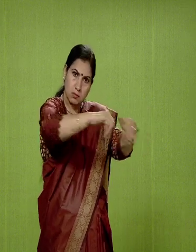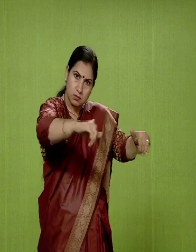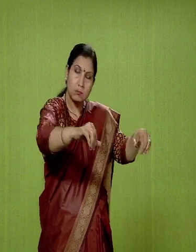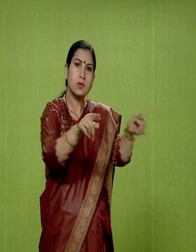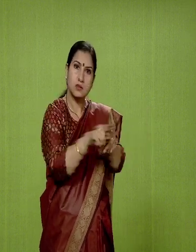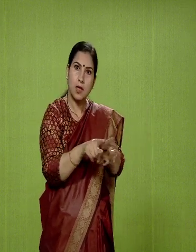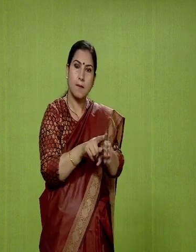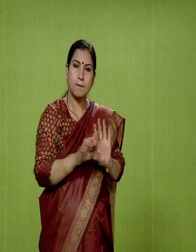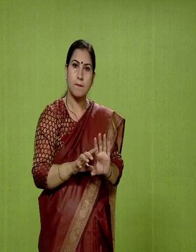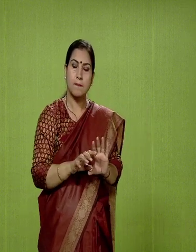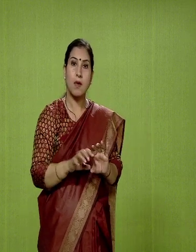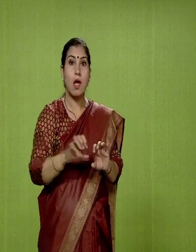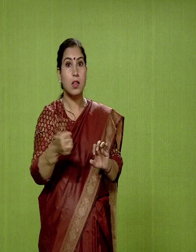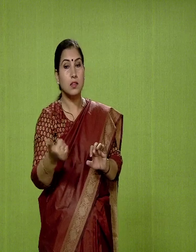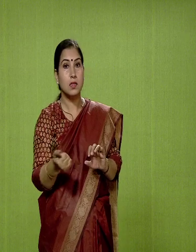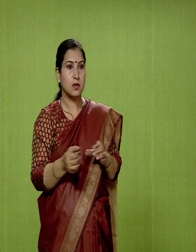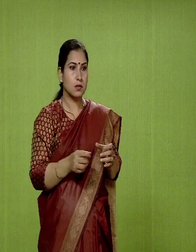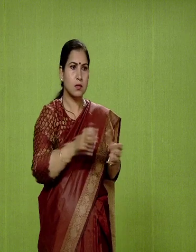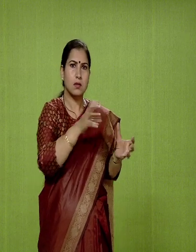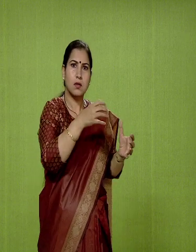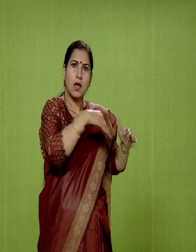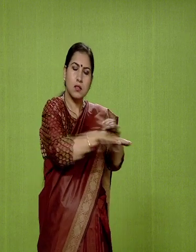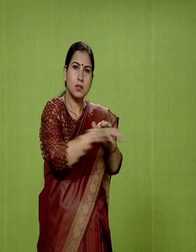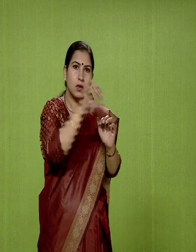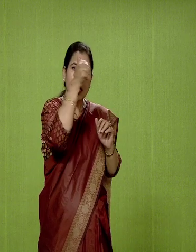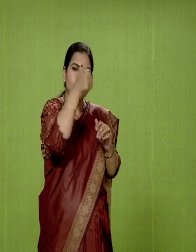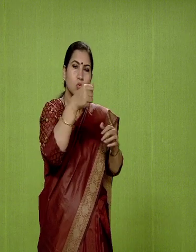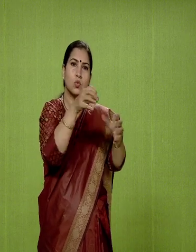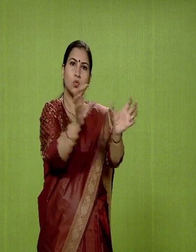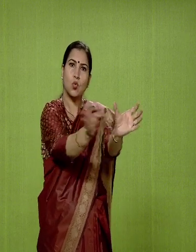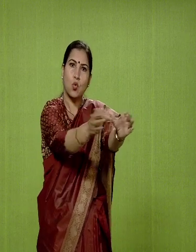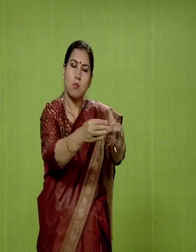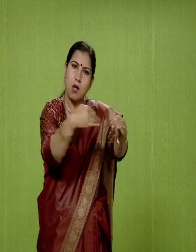but also between different sections of Hindu society.